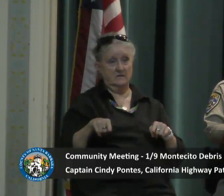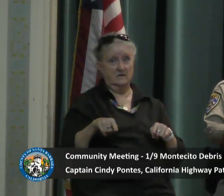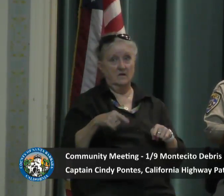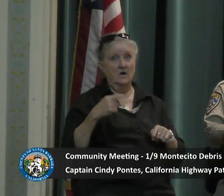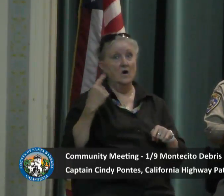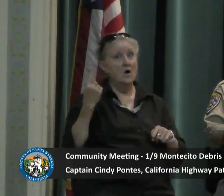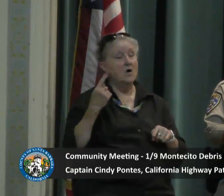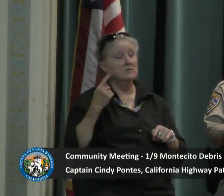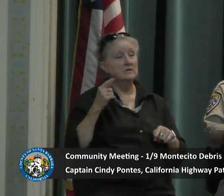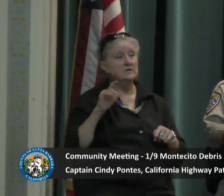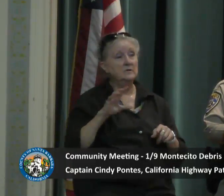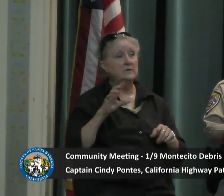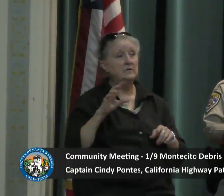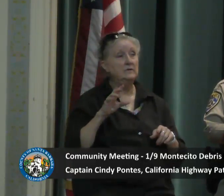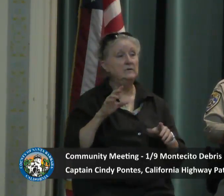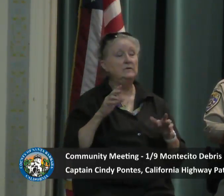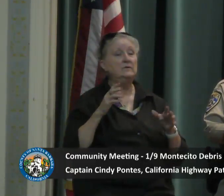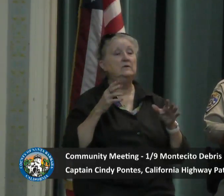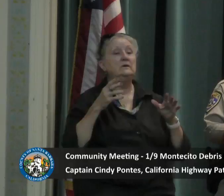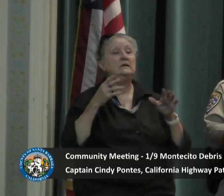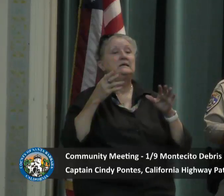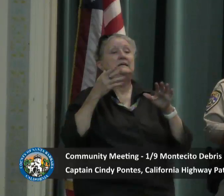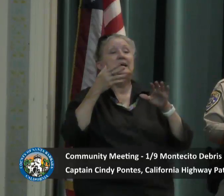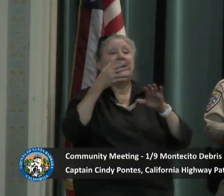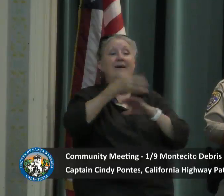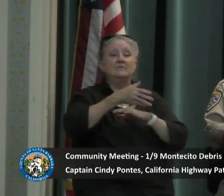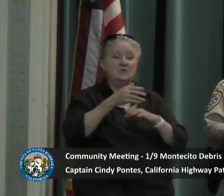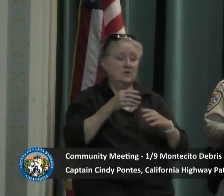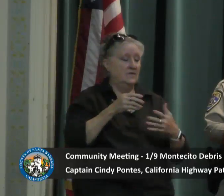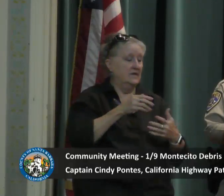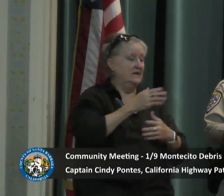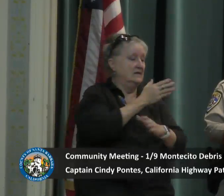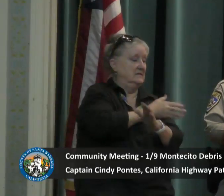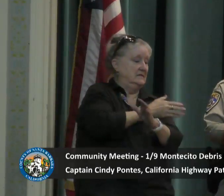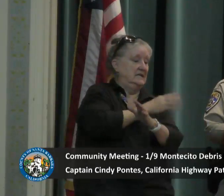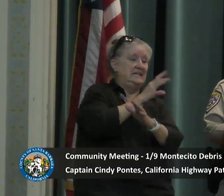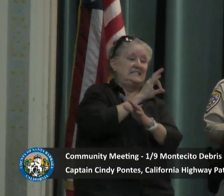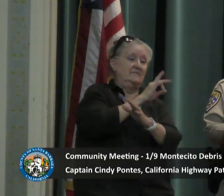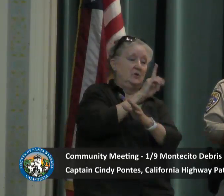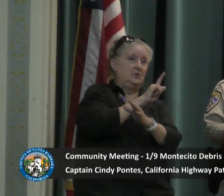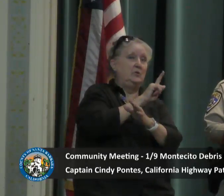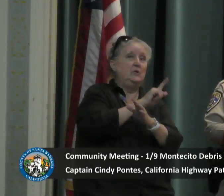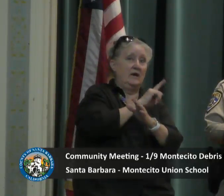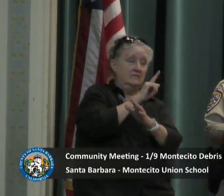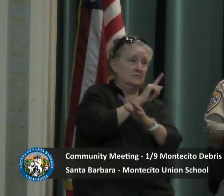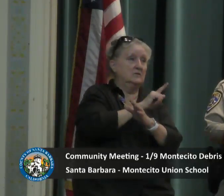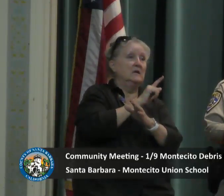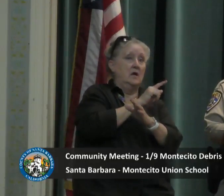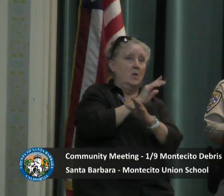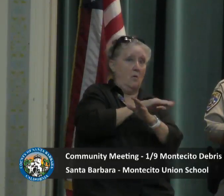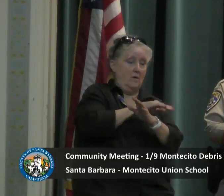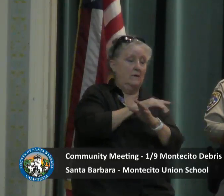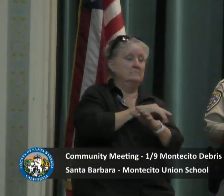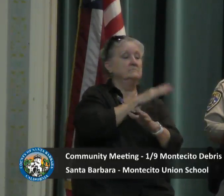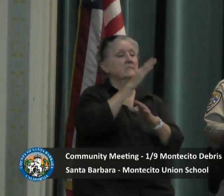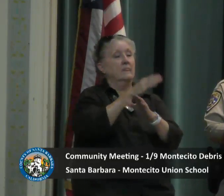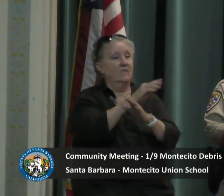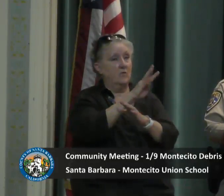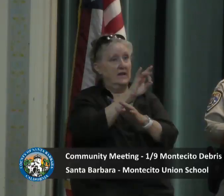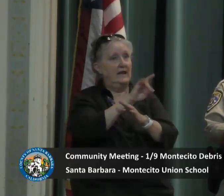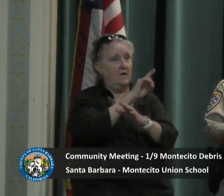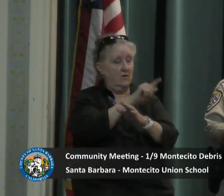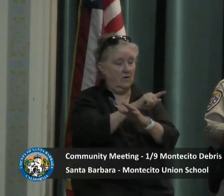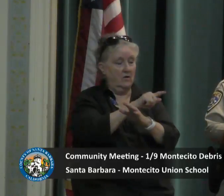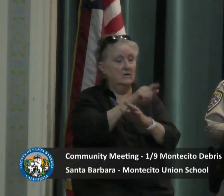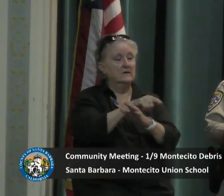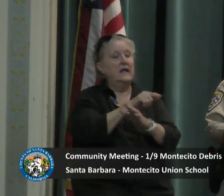only do this after the 72-hour pre-evacuation advisory, the 48-hour recommended evacuation warning, and